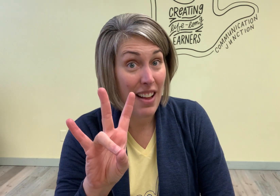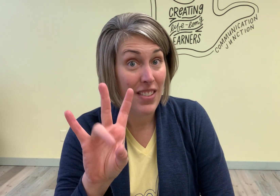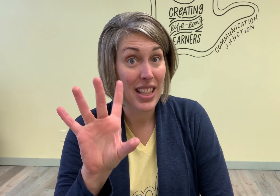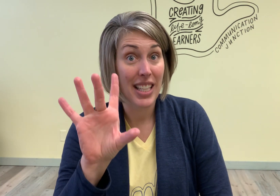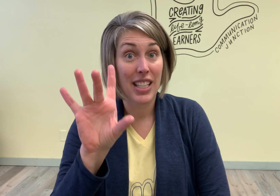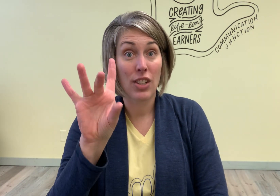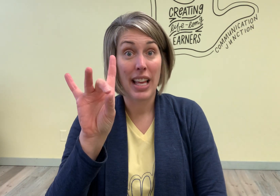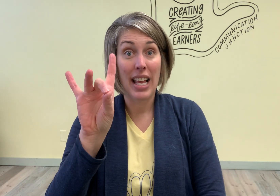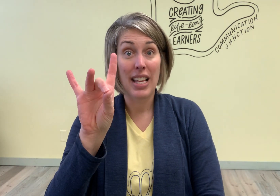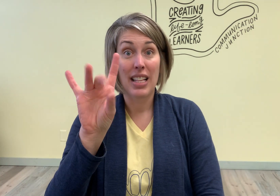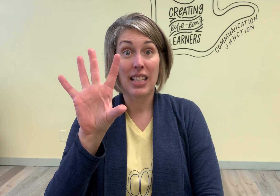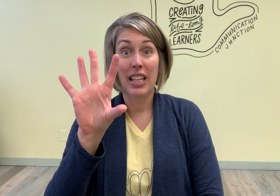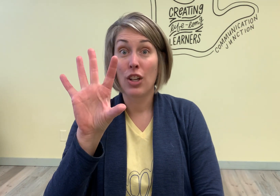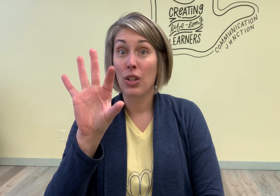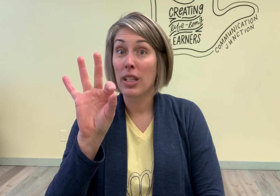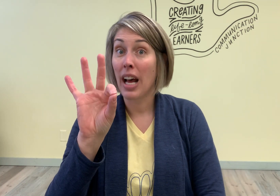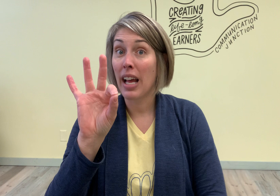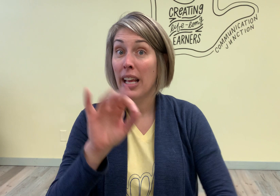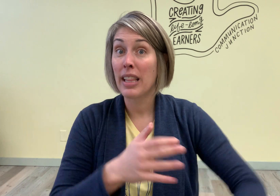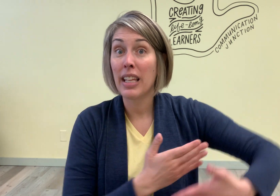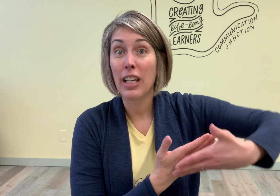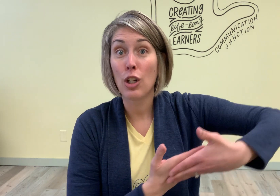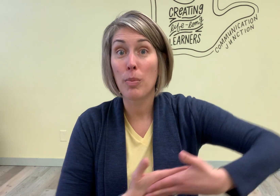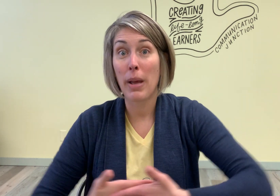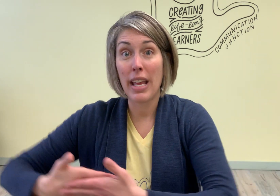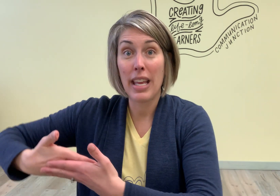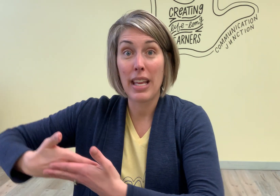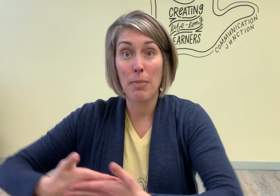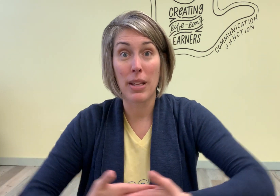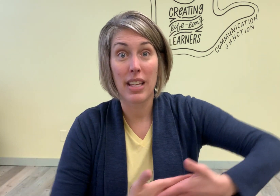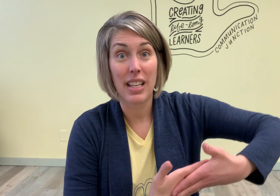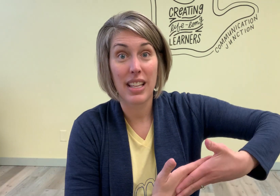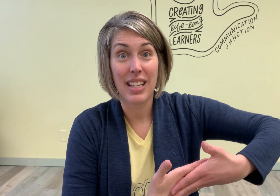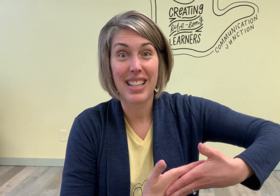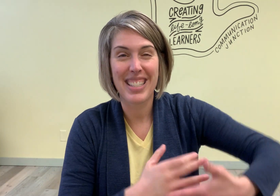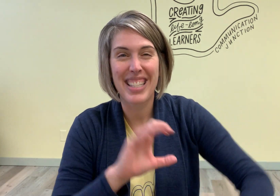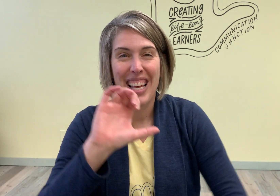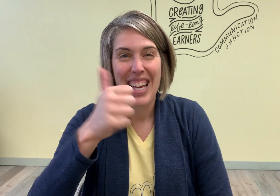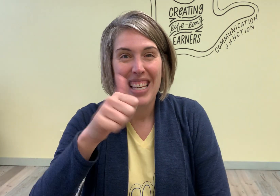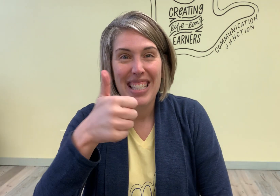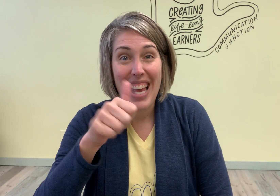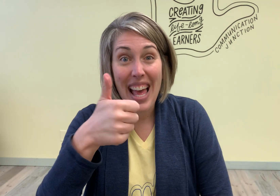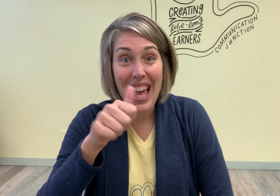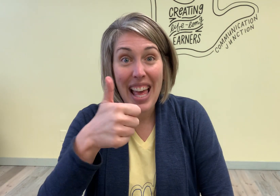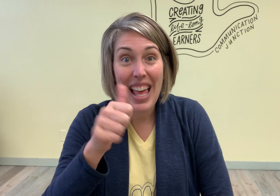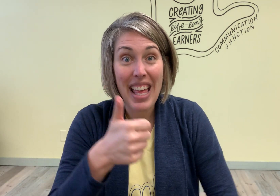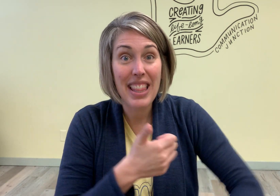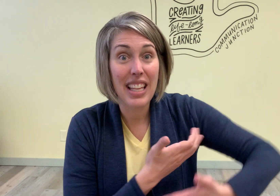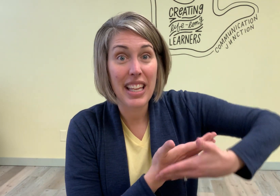7 little, 8 little, 9 little babies. 10